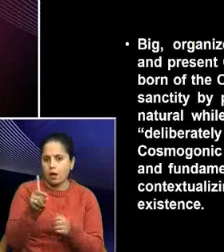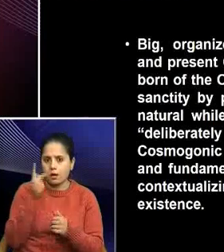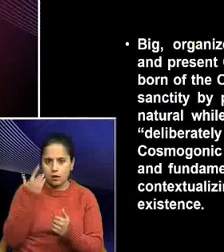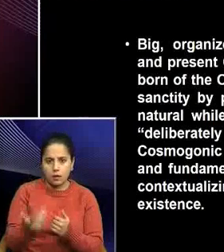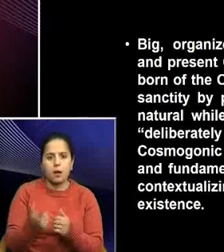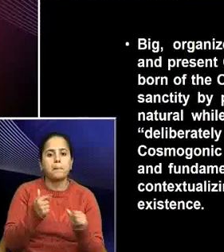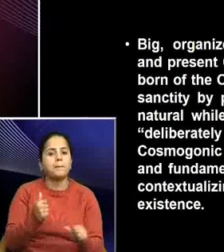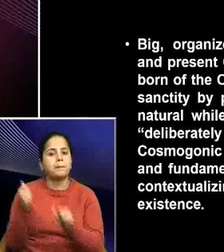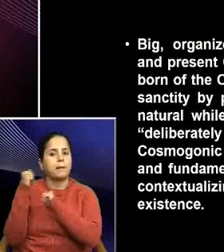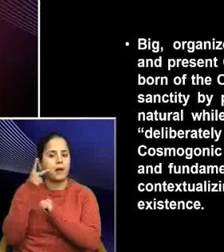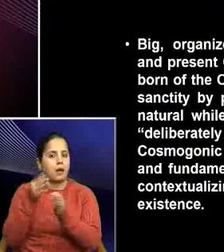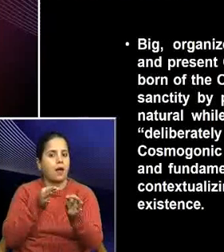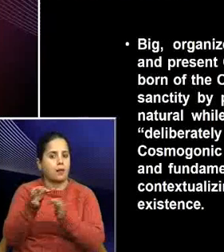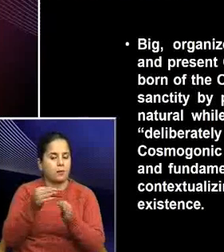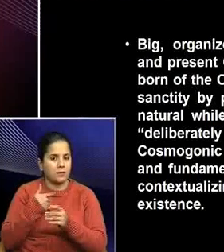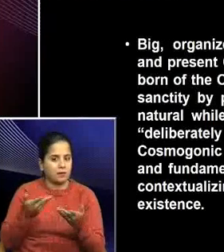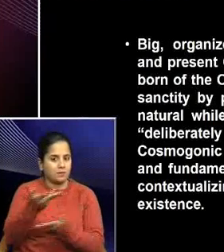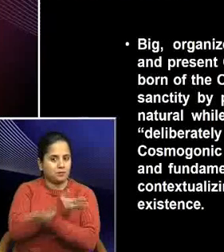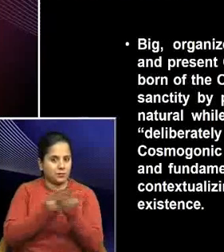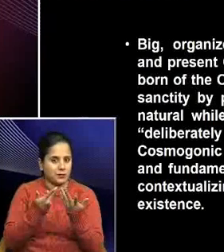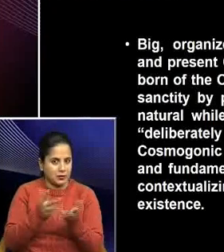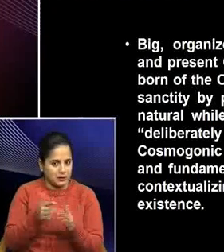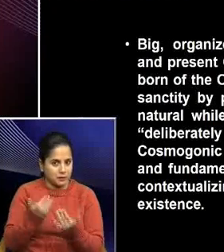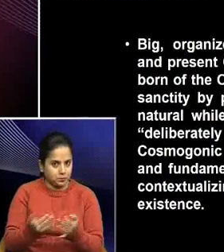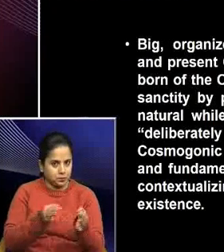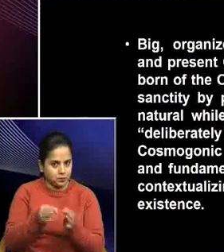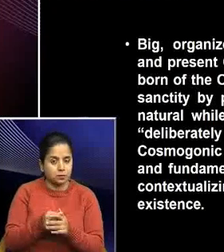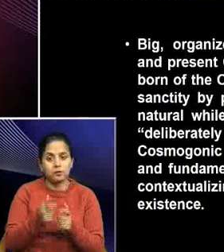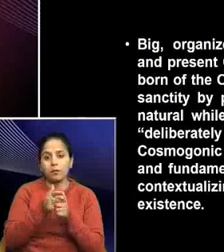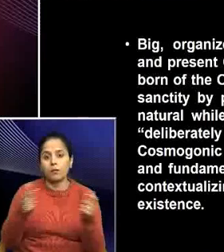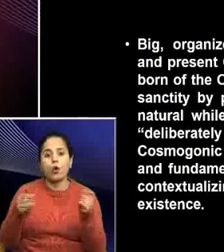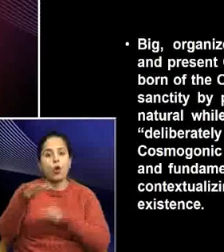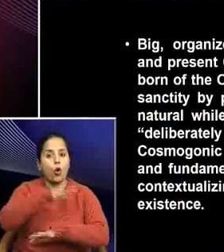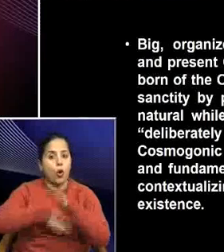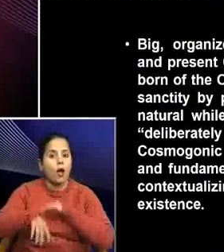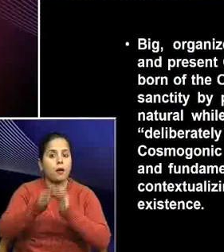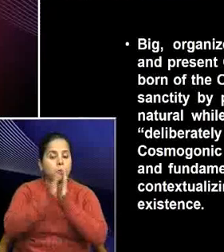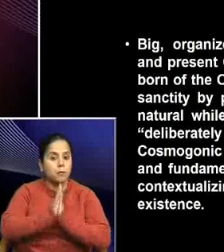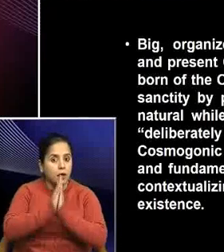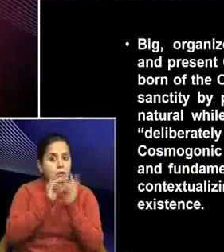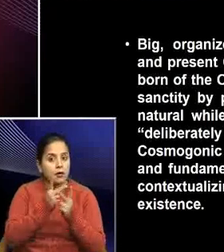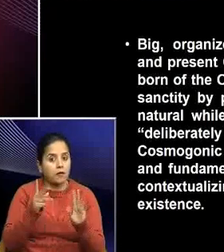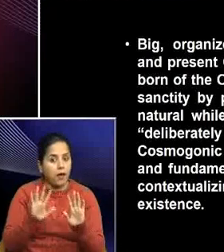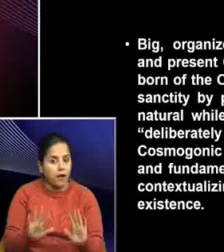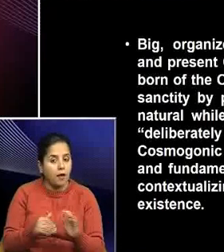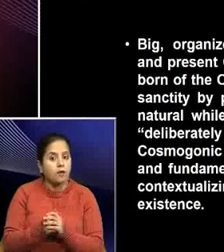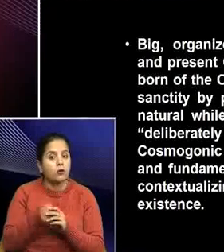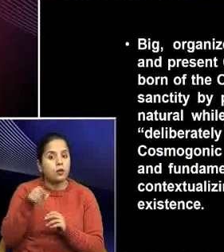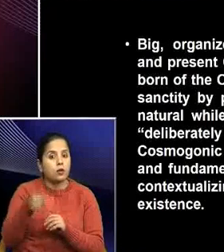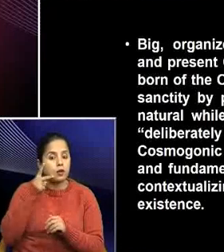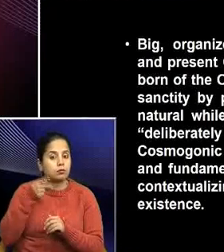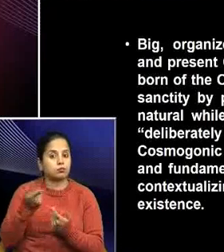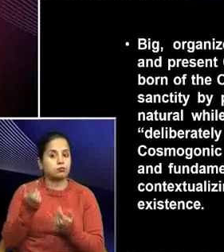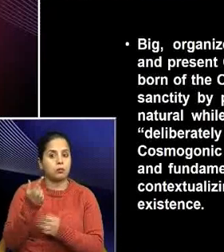recap of what we have discussed so far. Big organized religions usually probe and